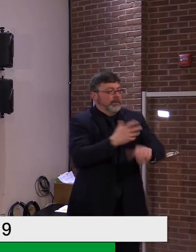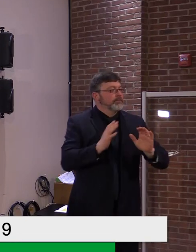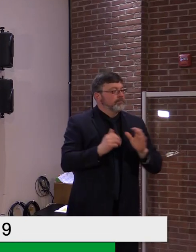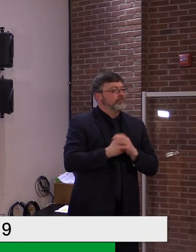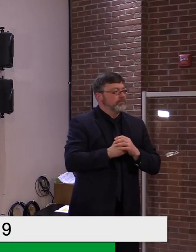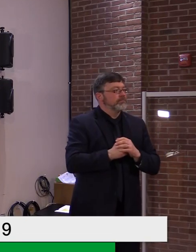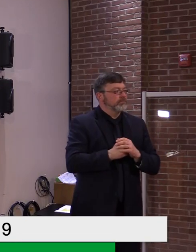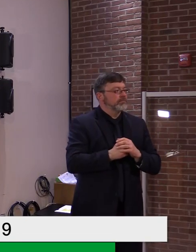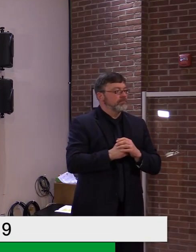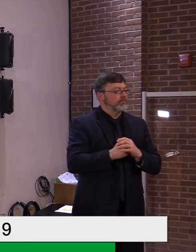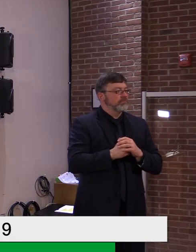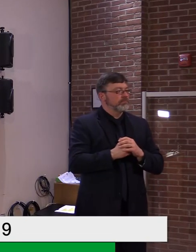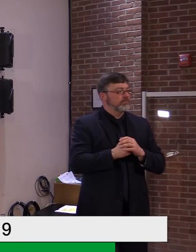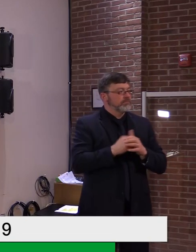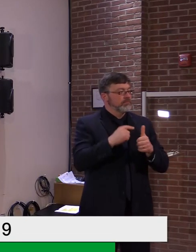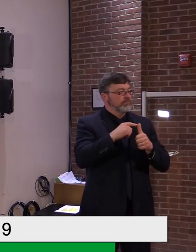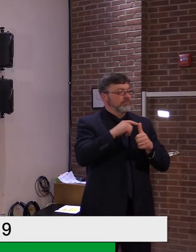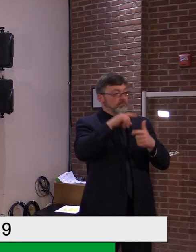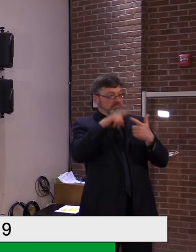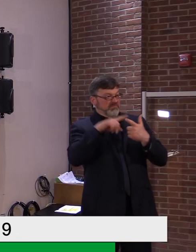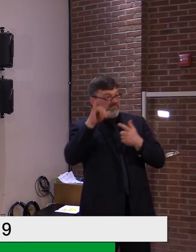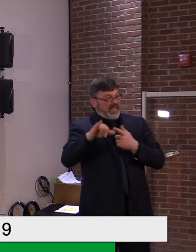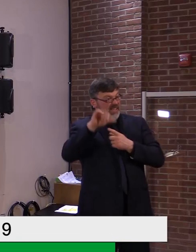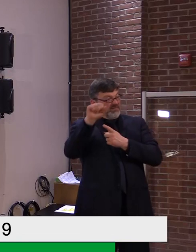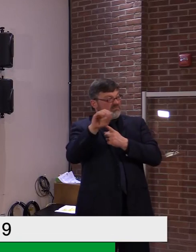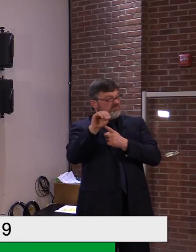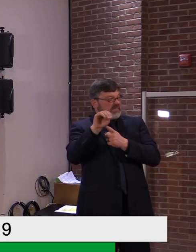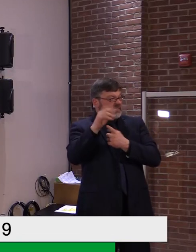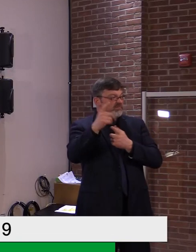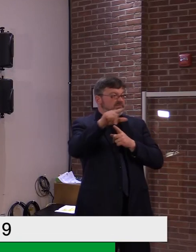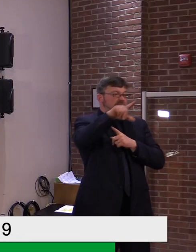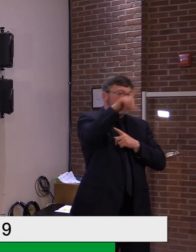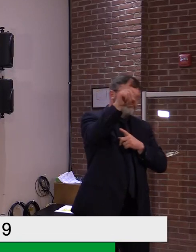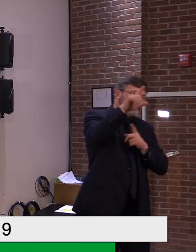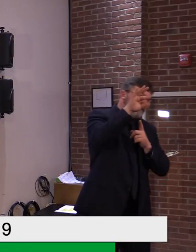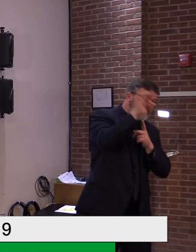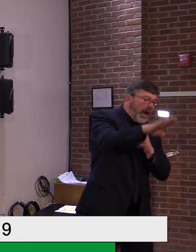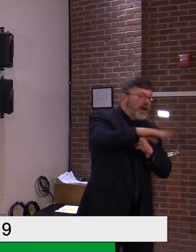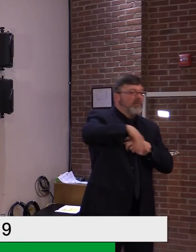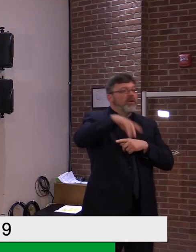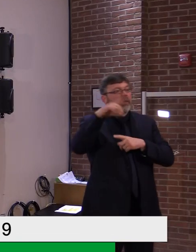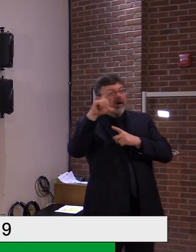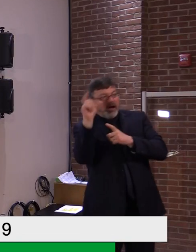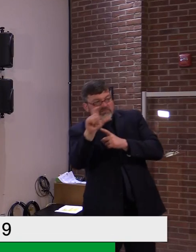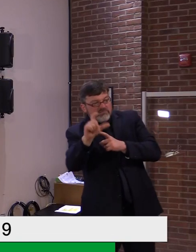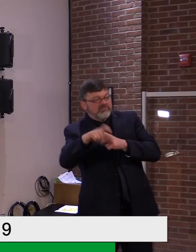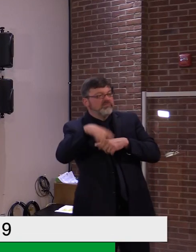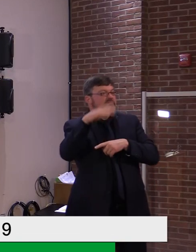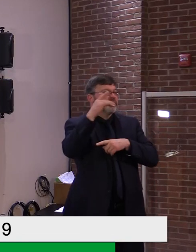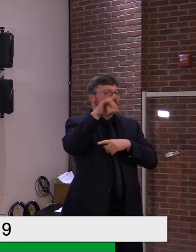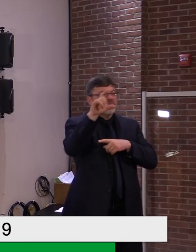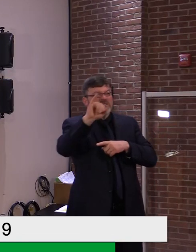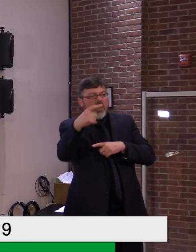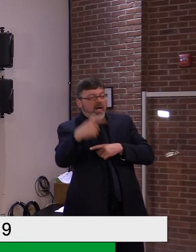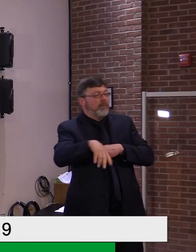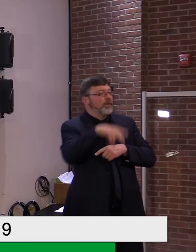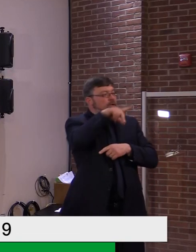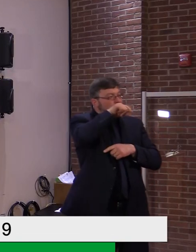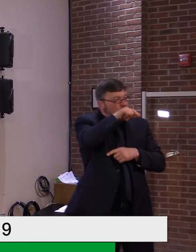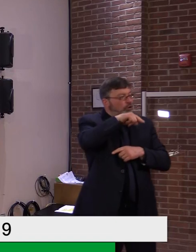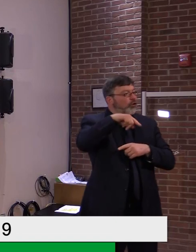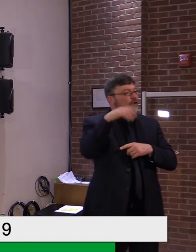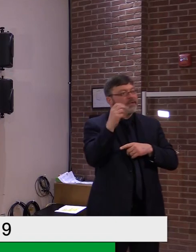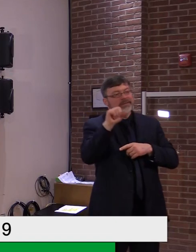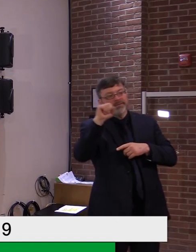social media because that age group is social media savvy. So we're going to be concentrating on social media. But what are